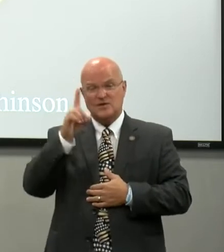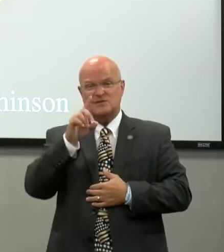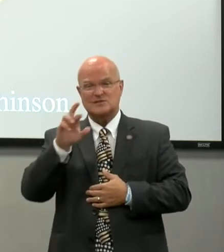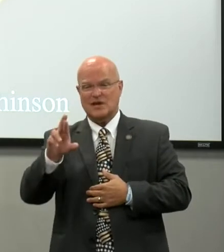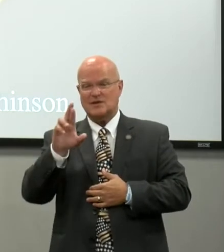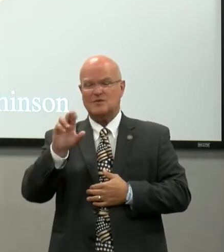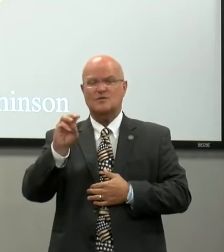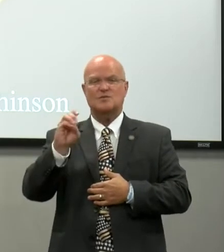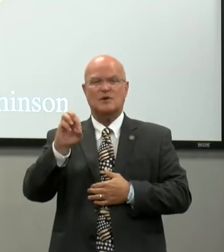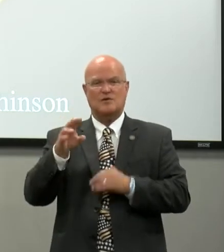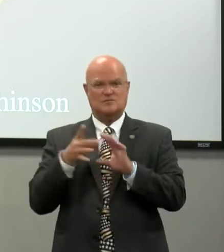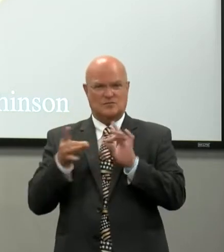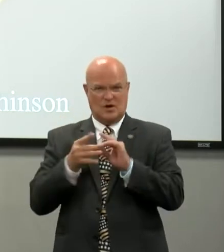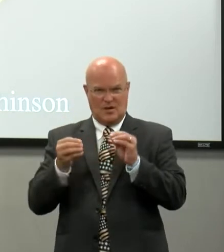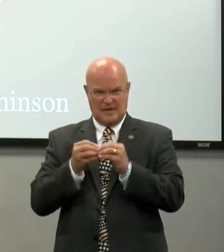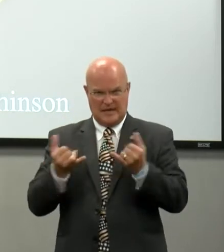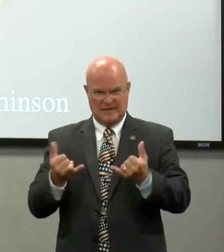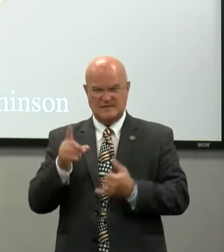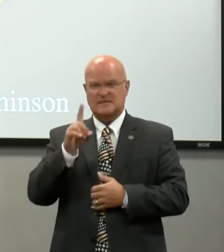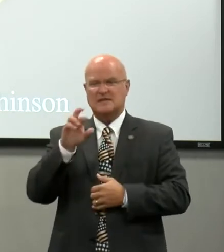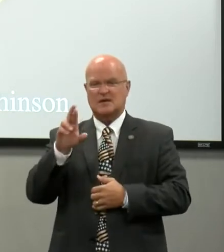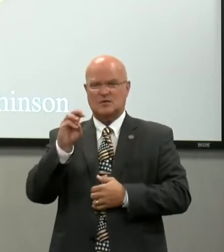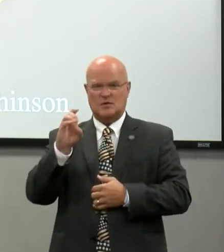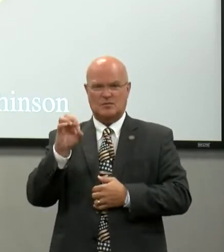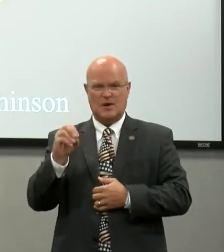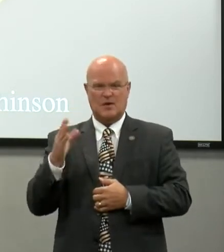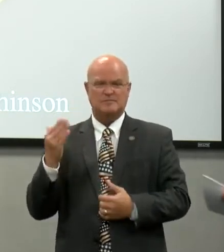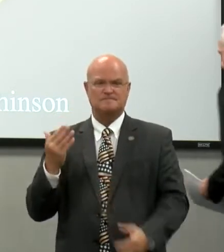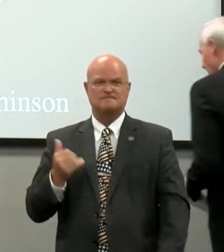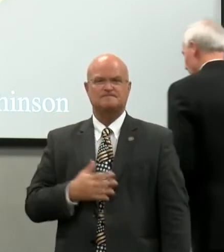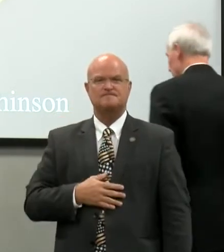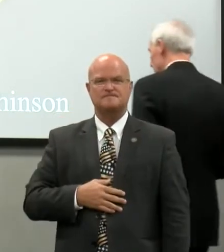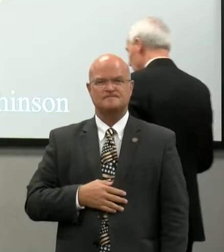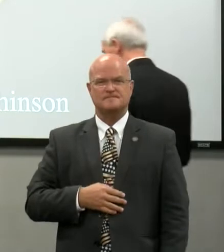will have an additional comment on. Dr. Romero.